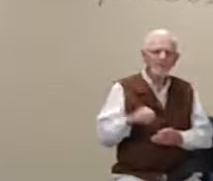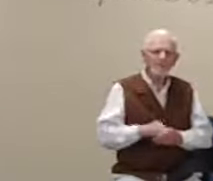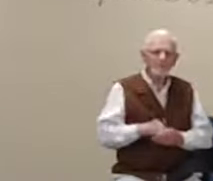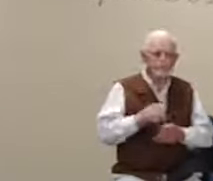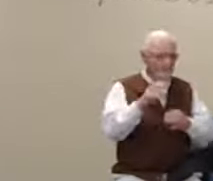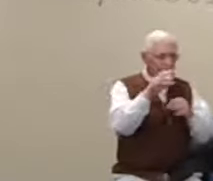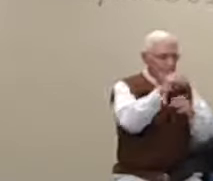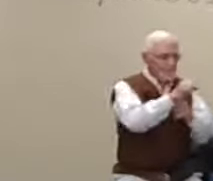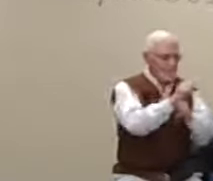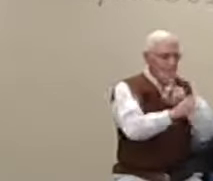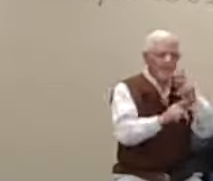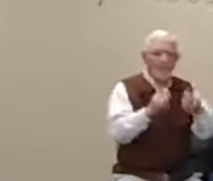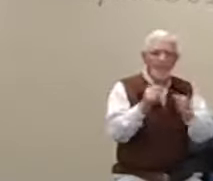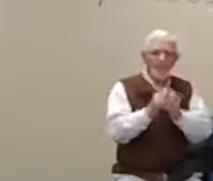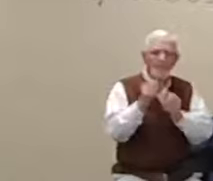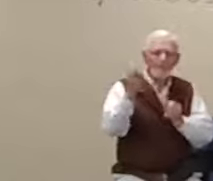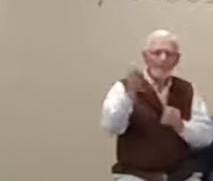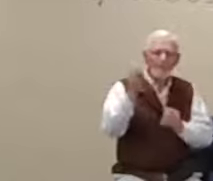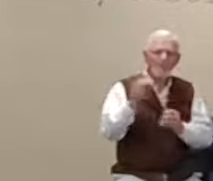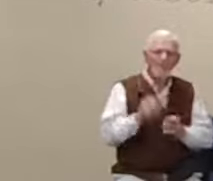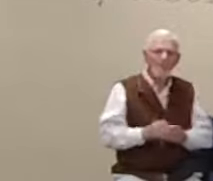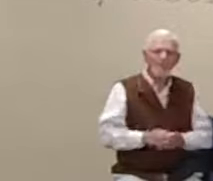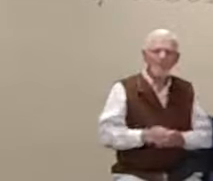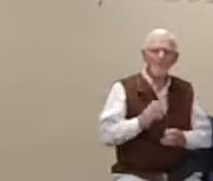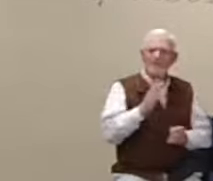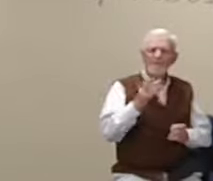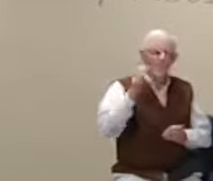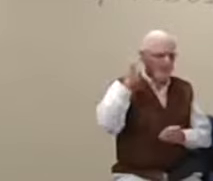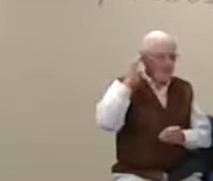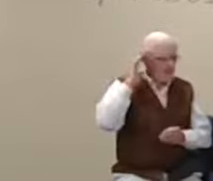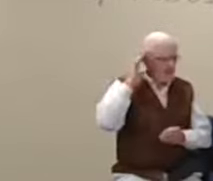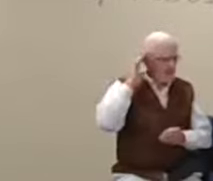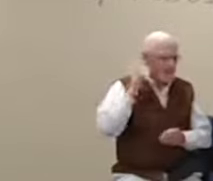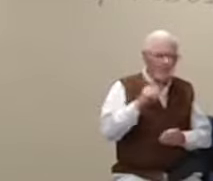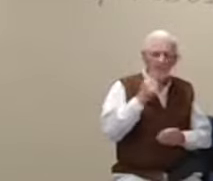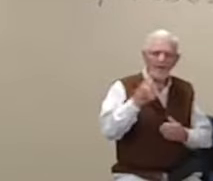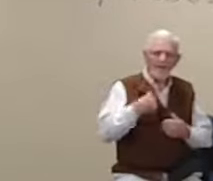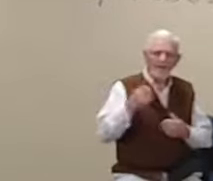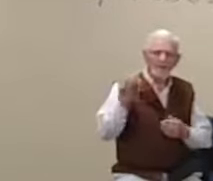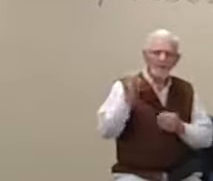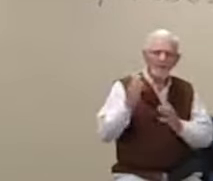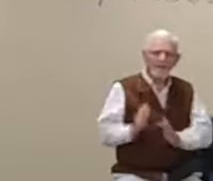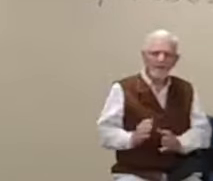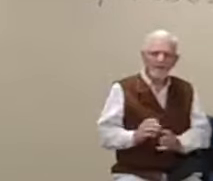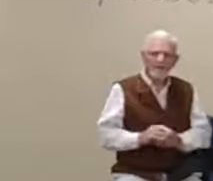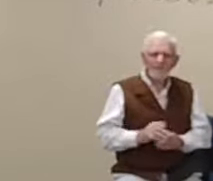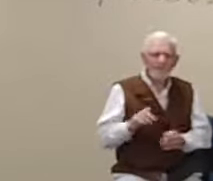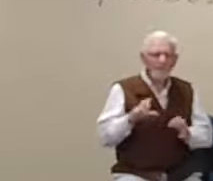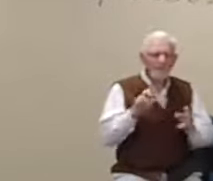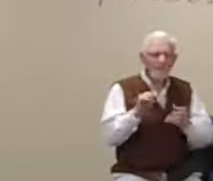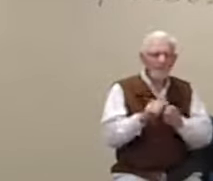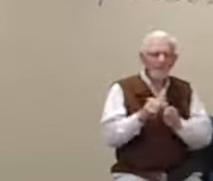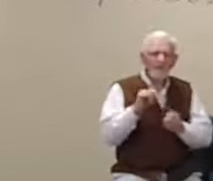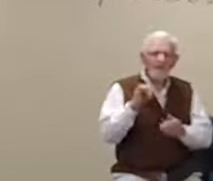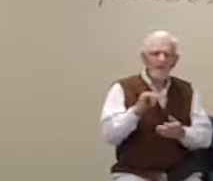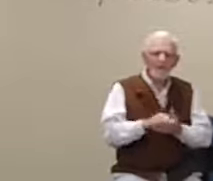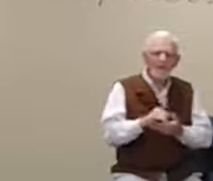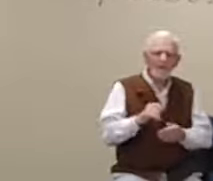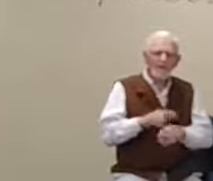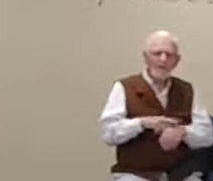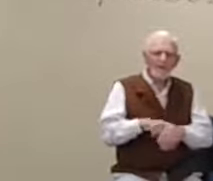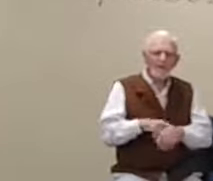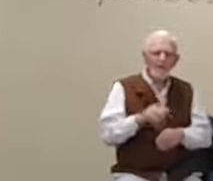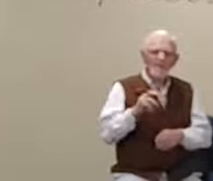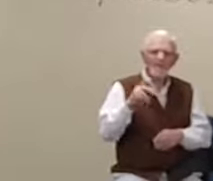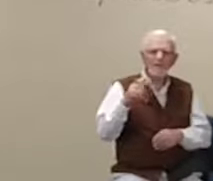to reach people with the gospel, people who have never heard, people that don't have a preacher, and that's what they did with their time. And I tell you what,